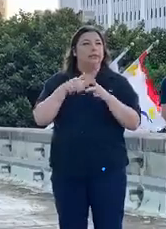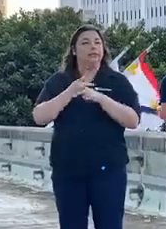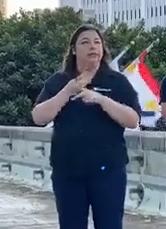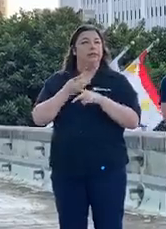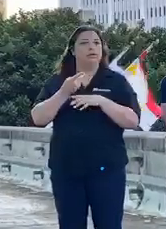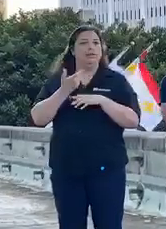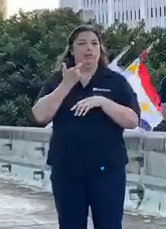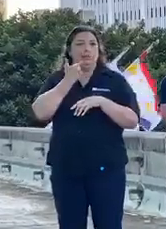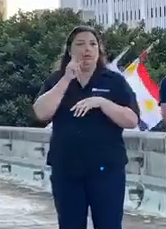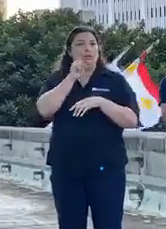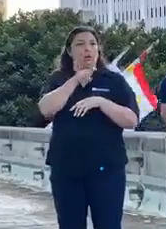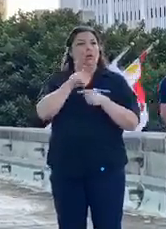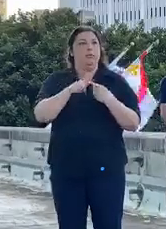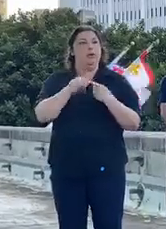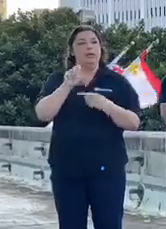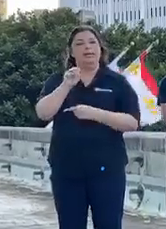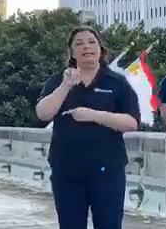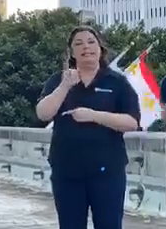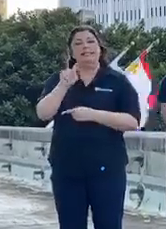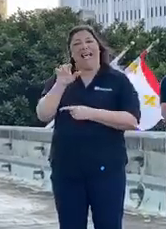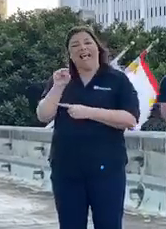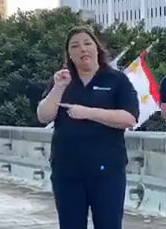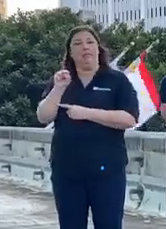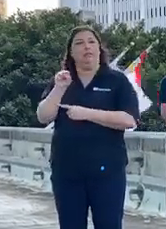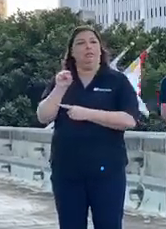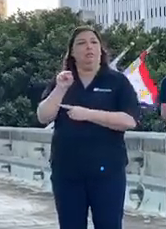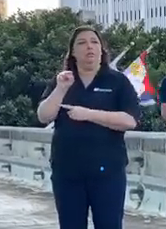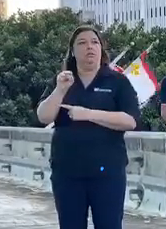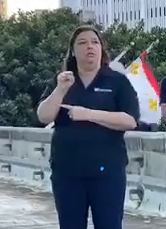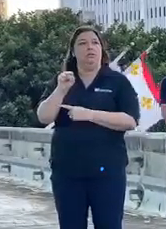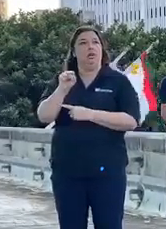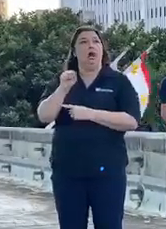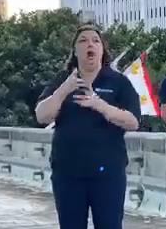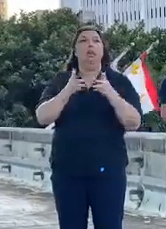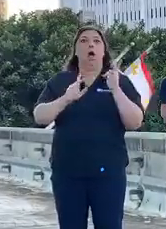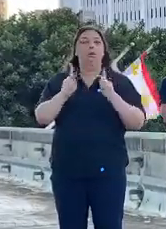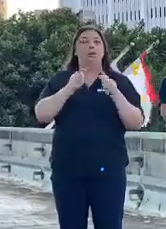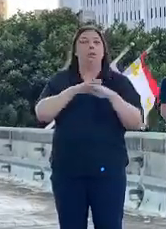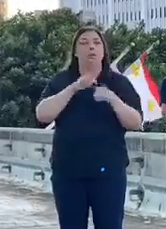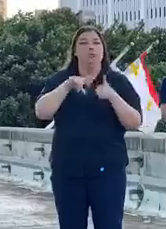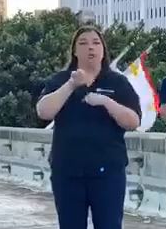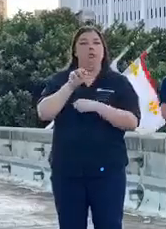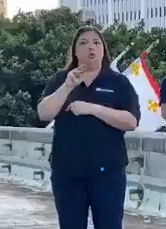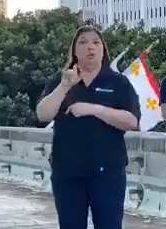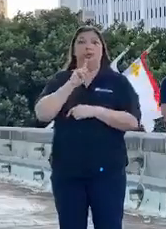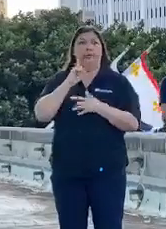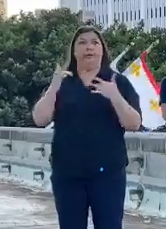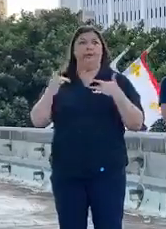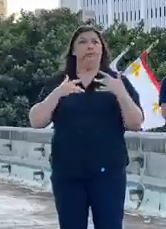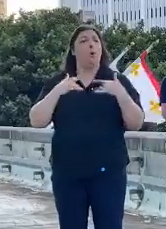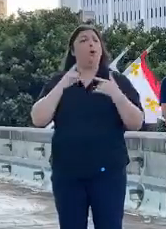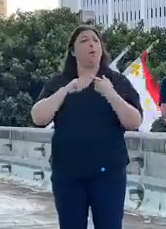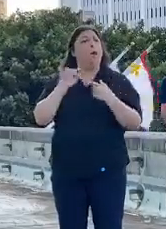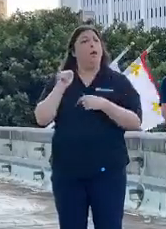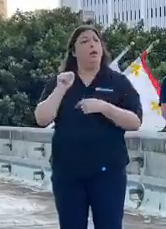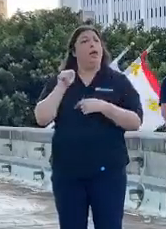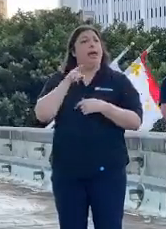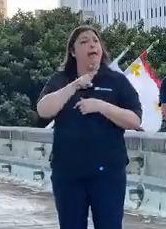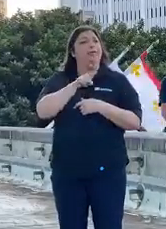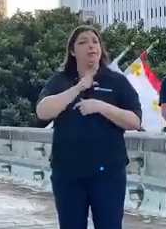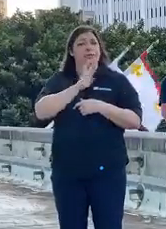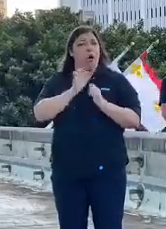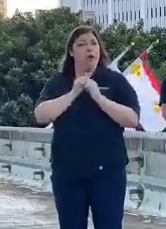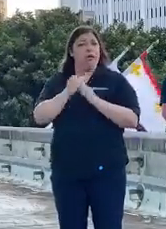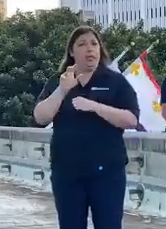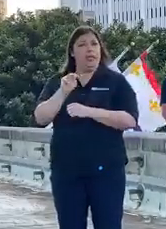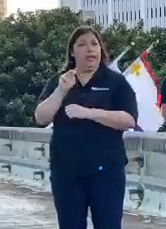previous question about the Saint season. We have a lot of people on social media who are really concerned about this. I know. Have you